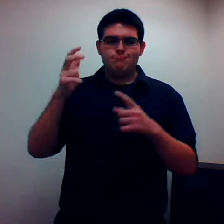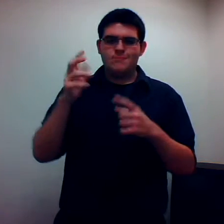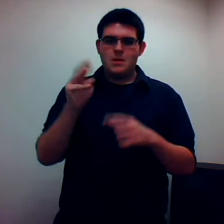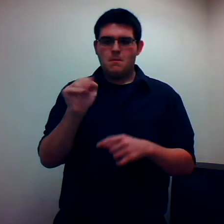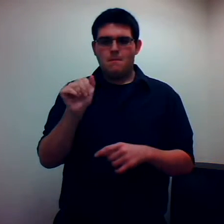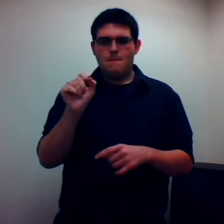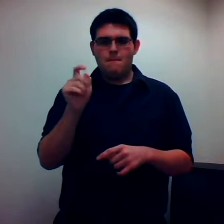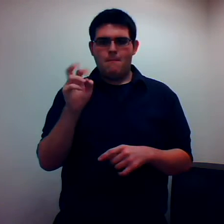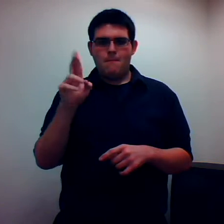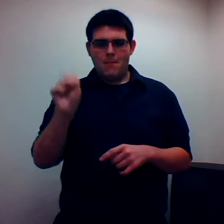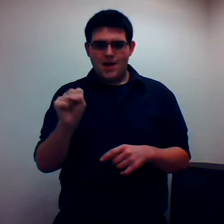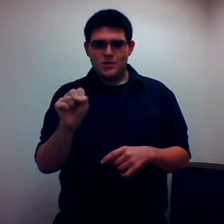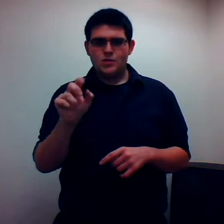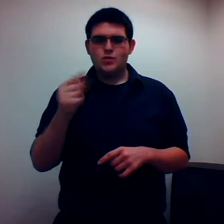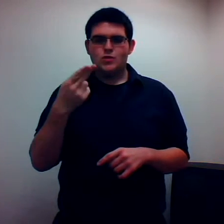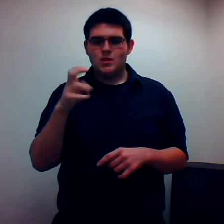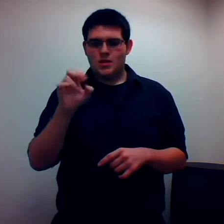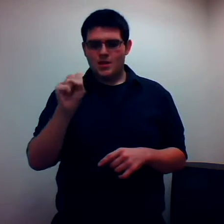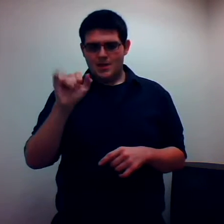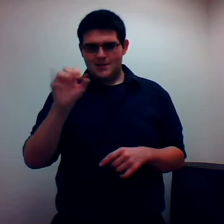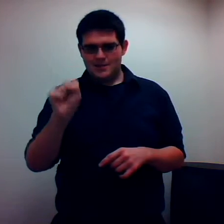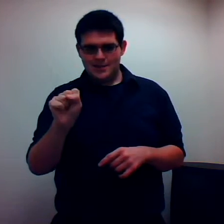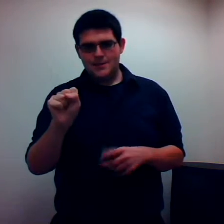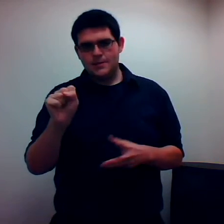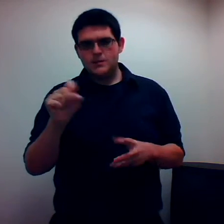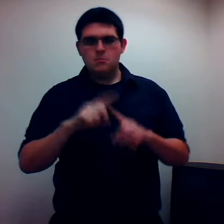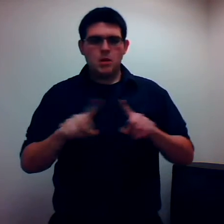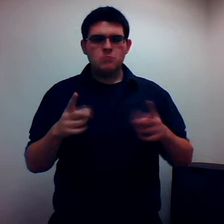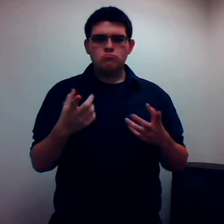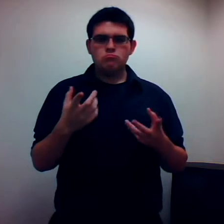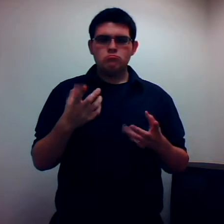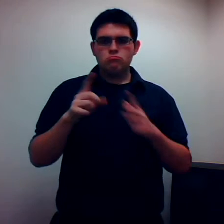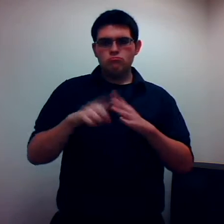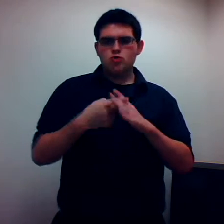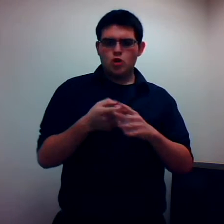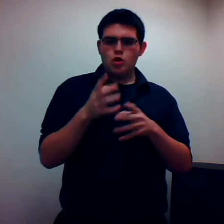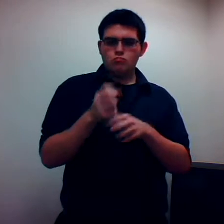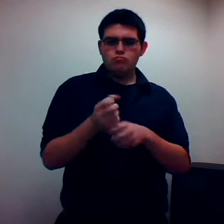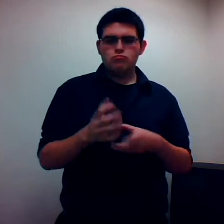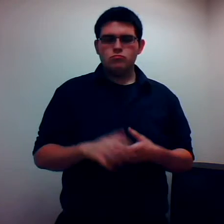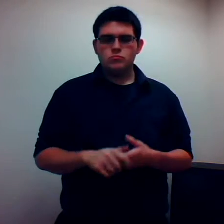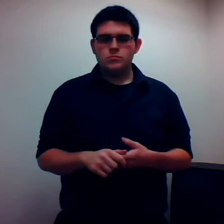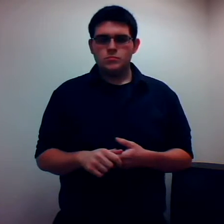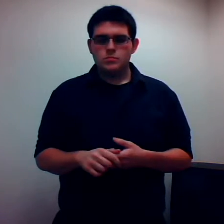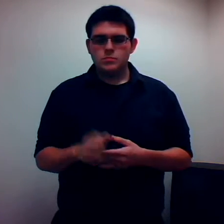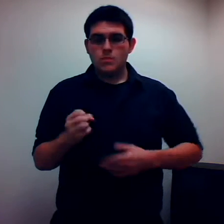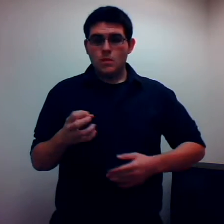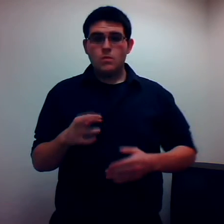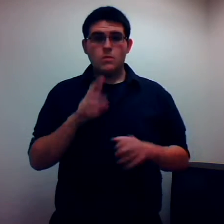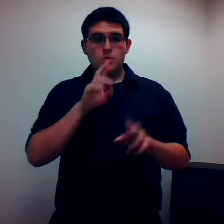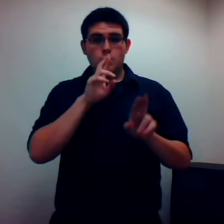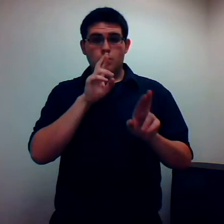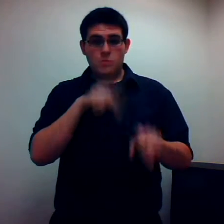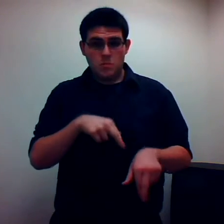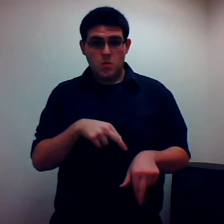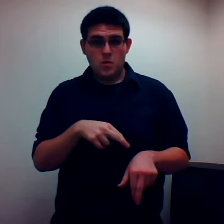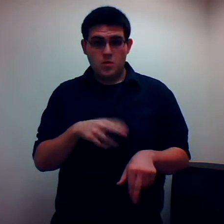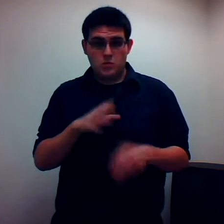always tempted to summarize the article, and then in the report again, write another summary of the